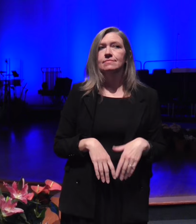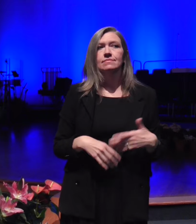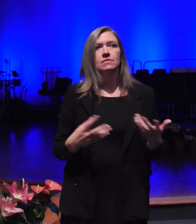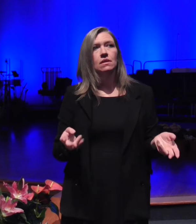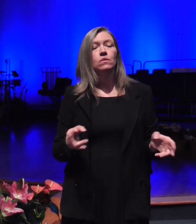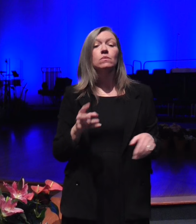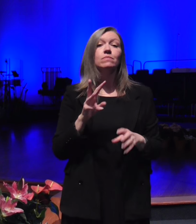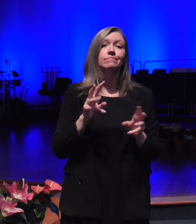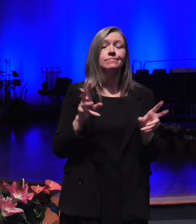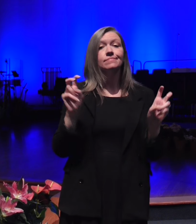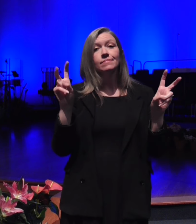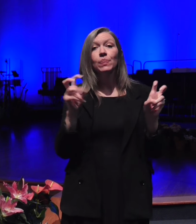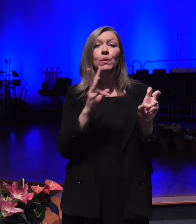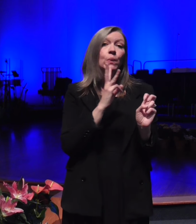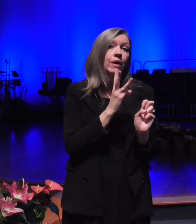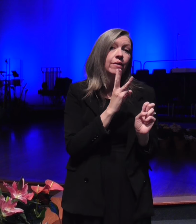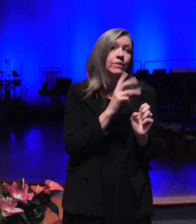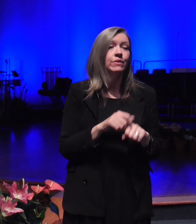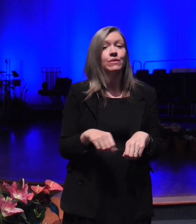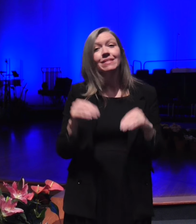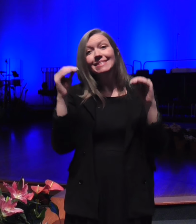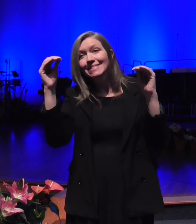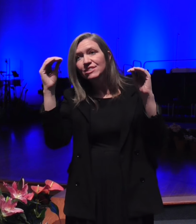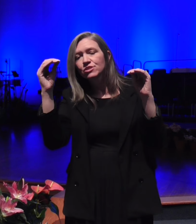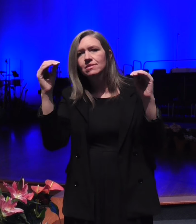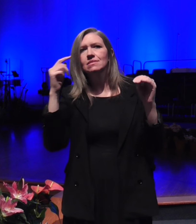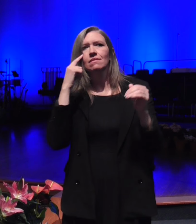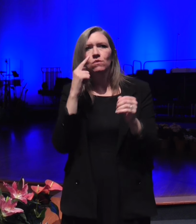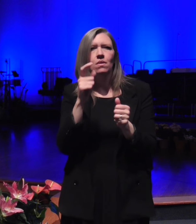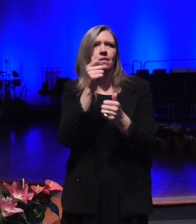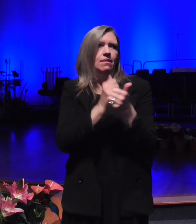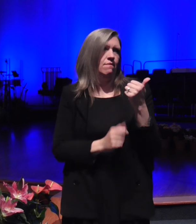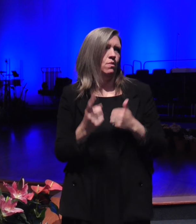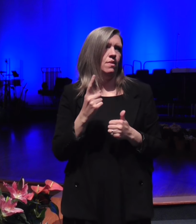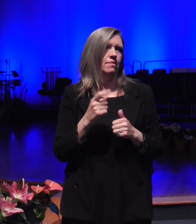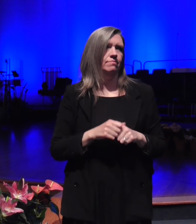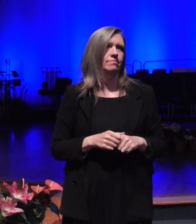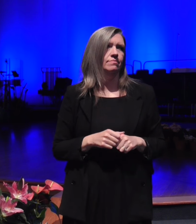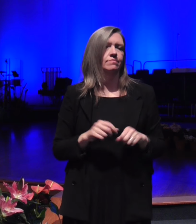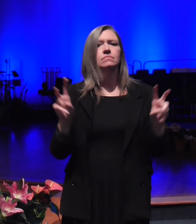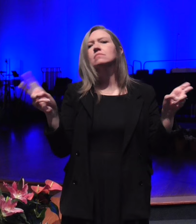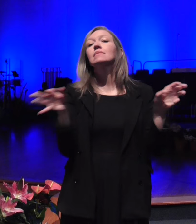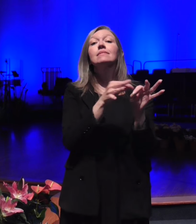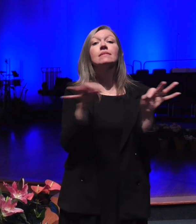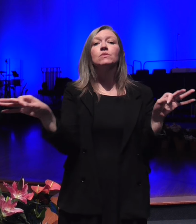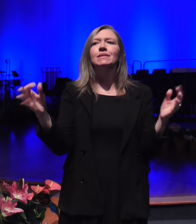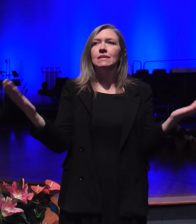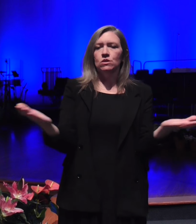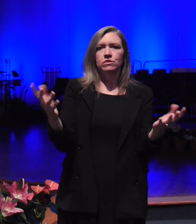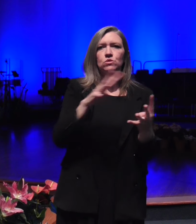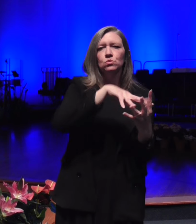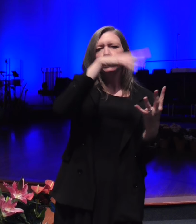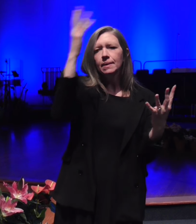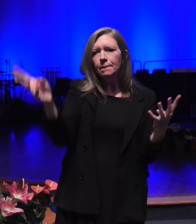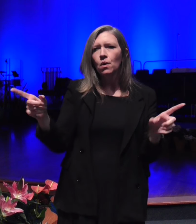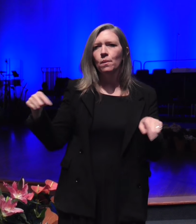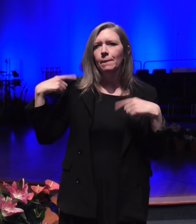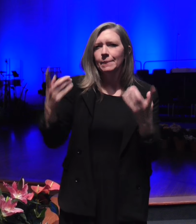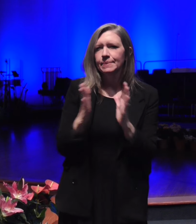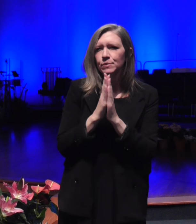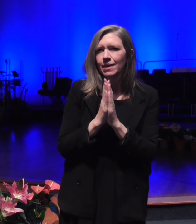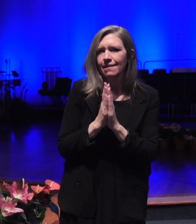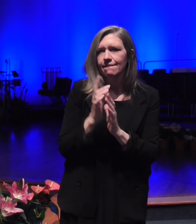teaching, is for everyone. Here is the rainbow I've been praying for.